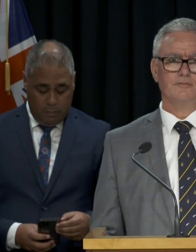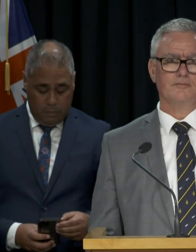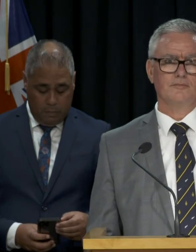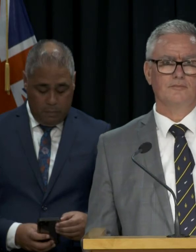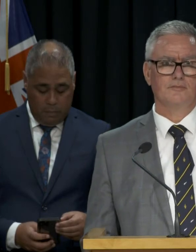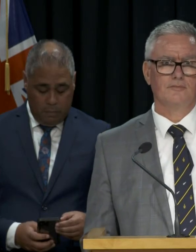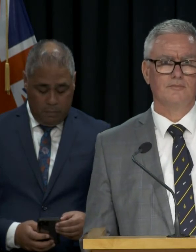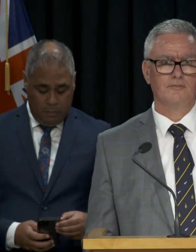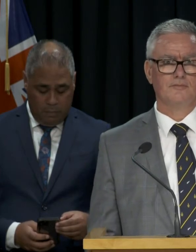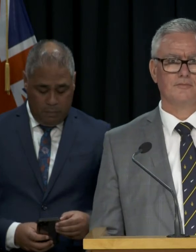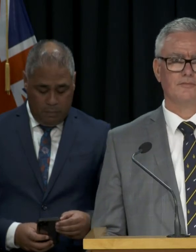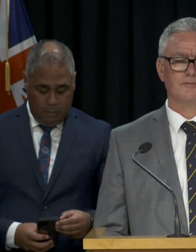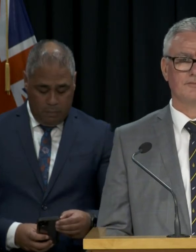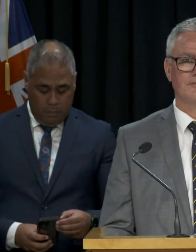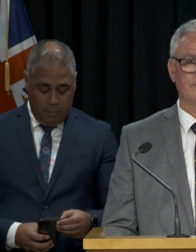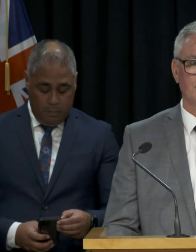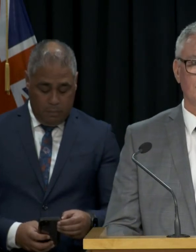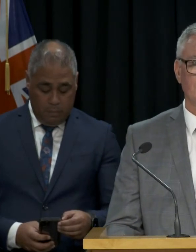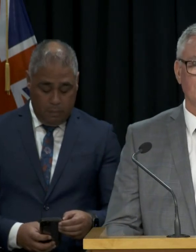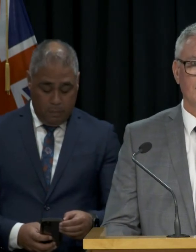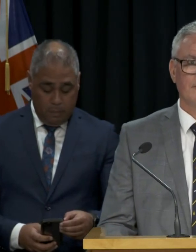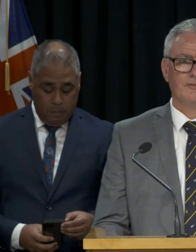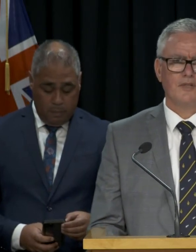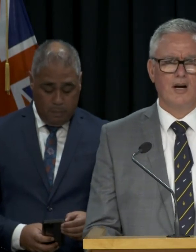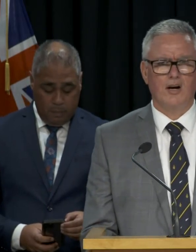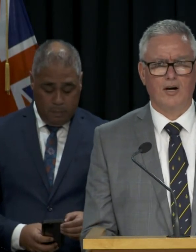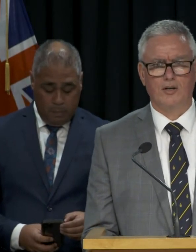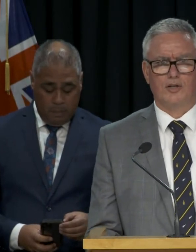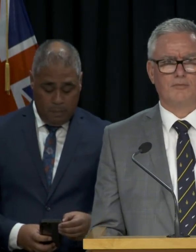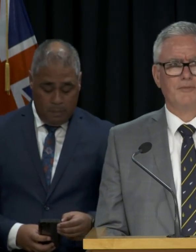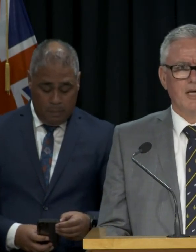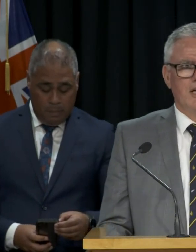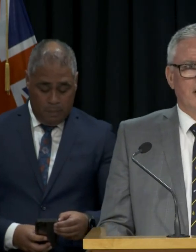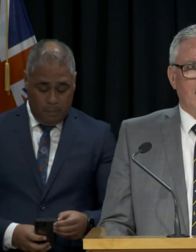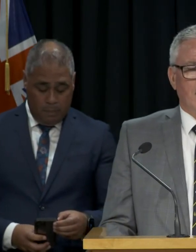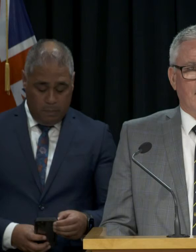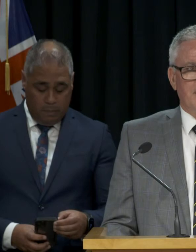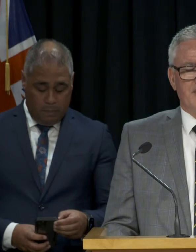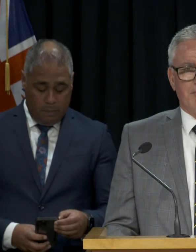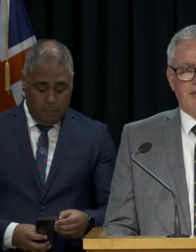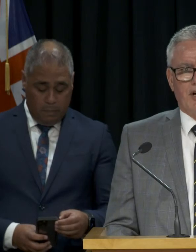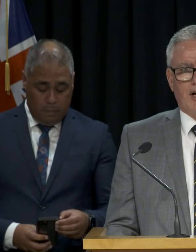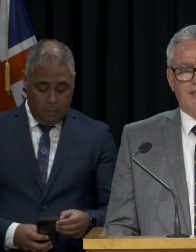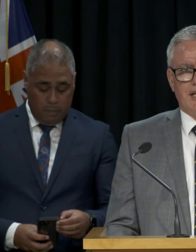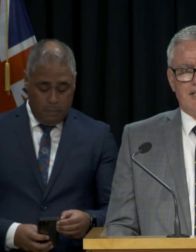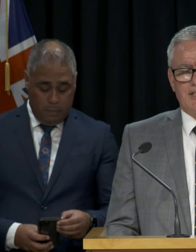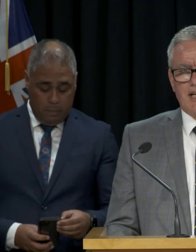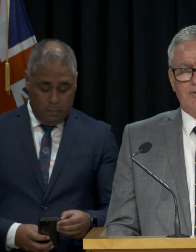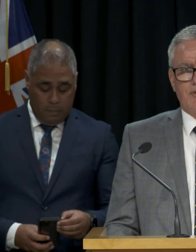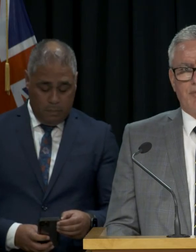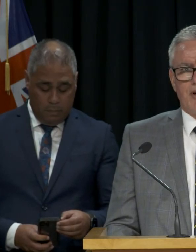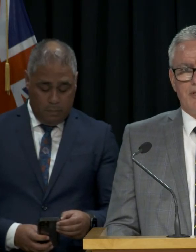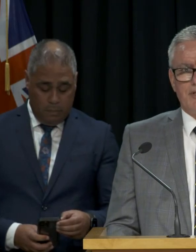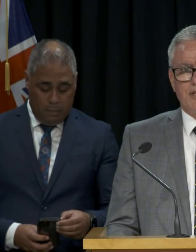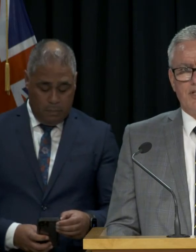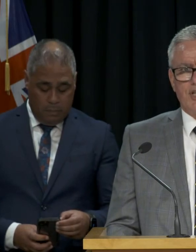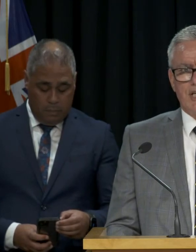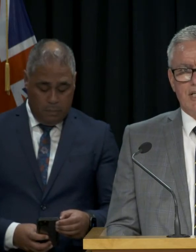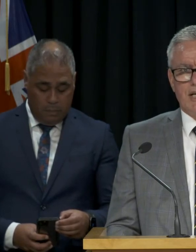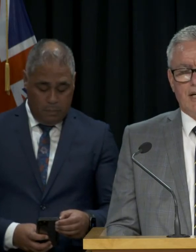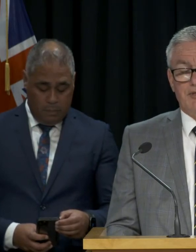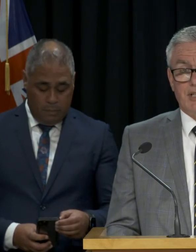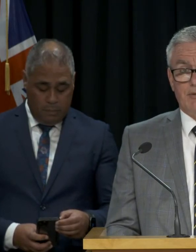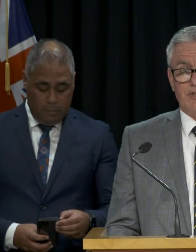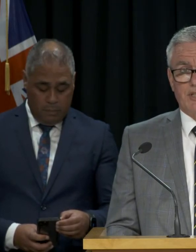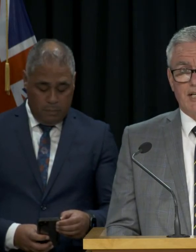that Deputy Prime Minister role and soon enough? Oh, look, it's something that I'd discussed with the Prime Minister.